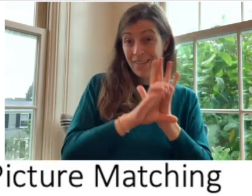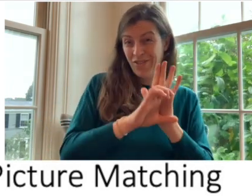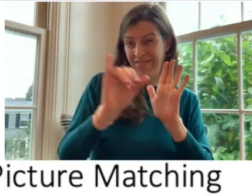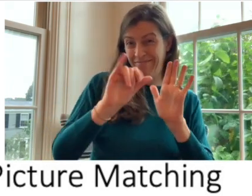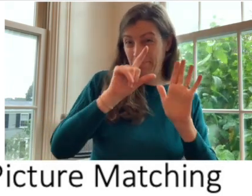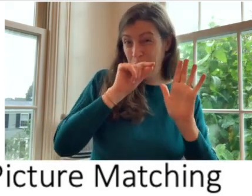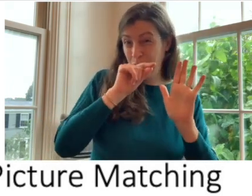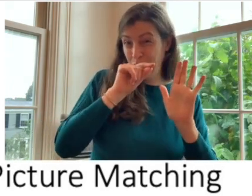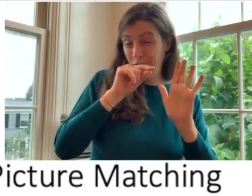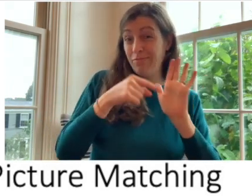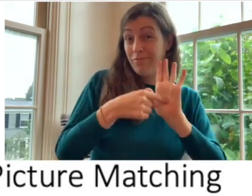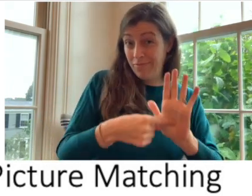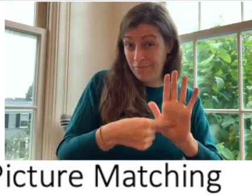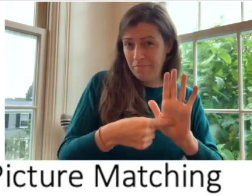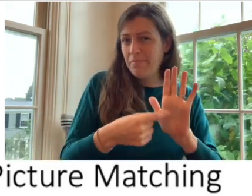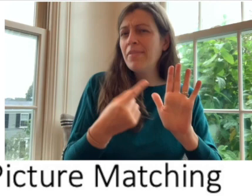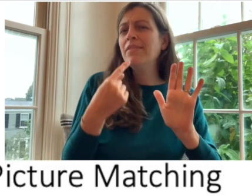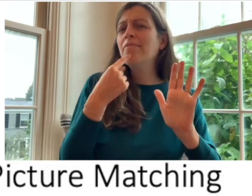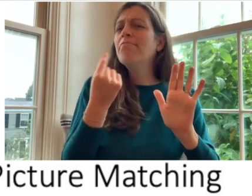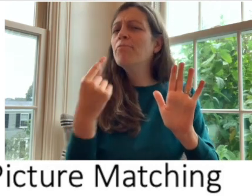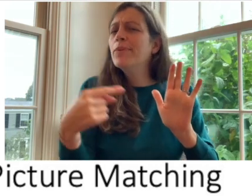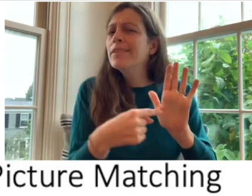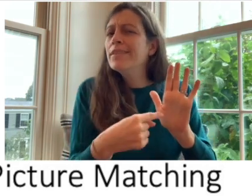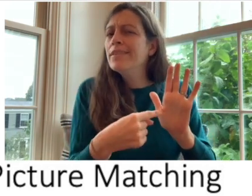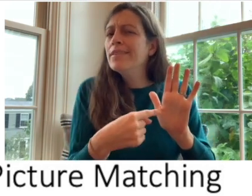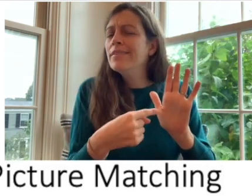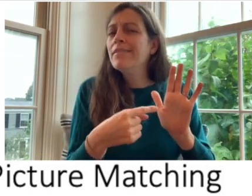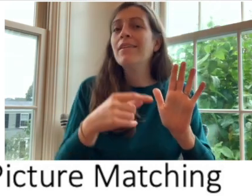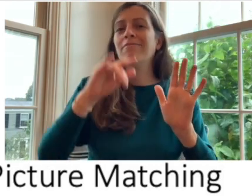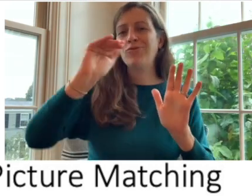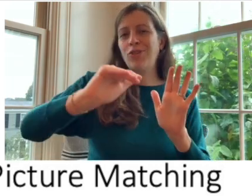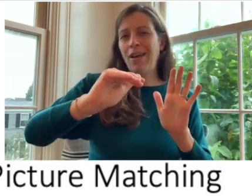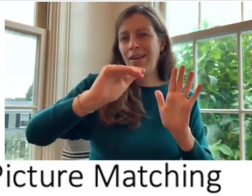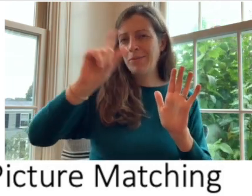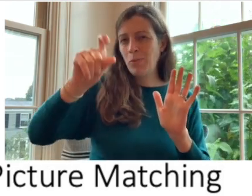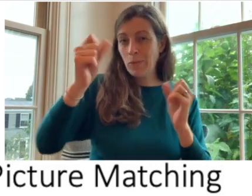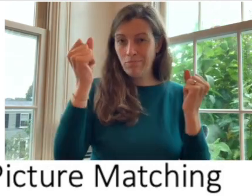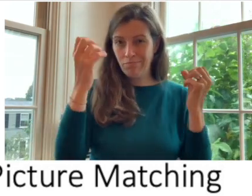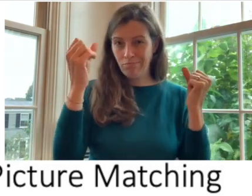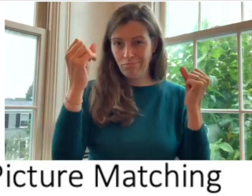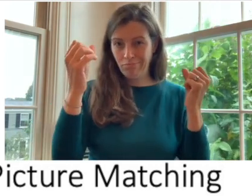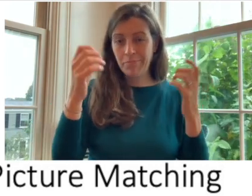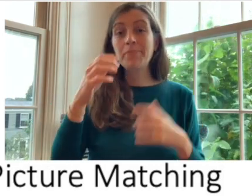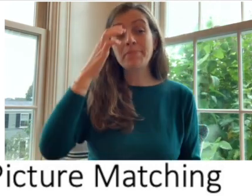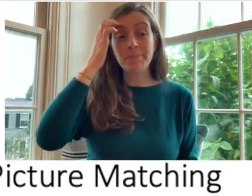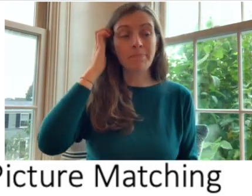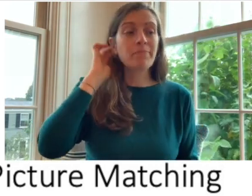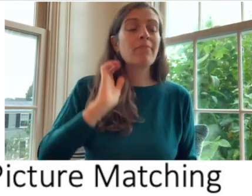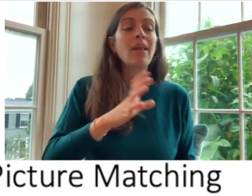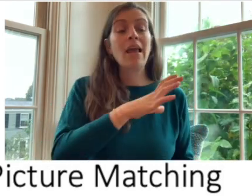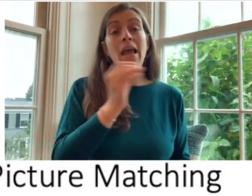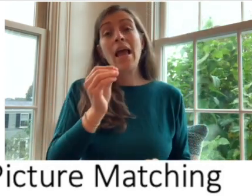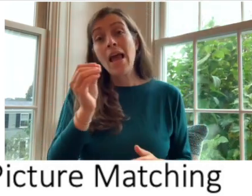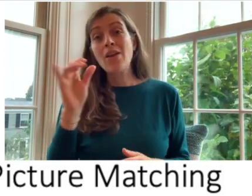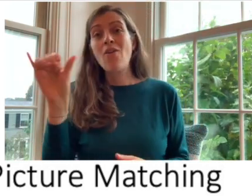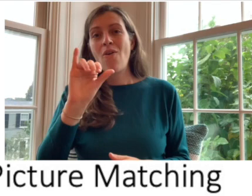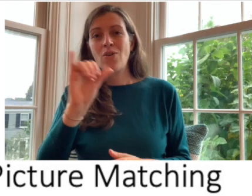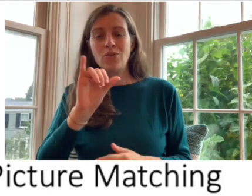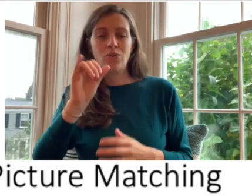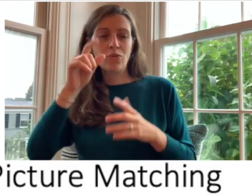task where we showed a picture, like a picture of the bird here, and we asked the child to tell us what the sign is that